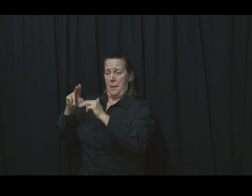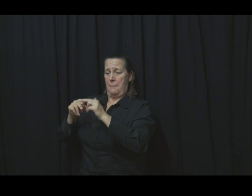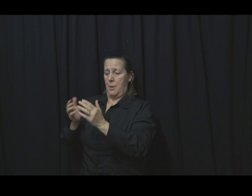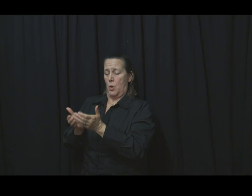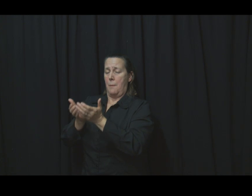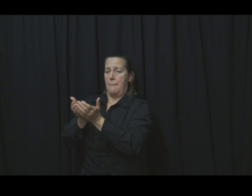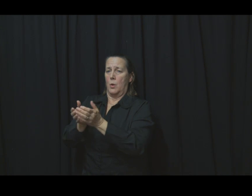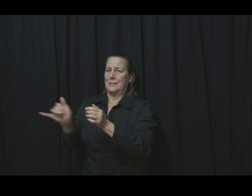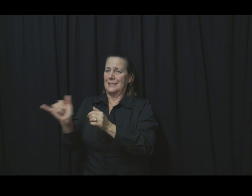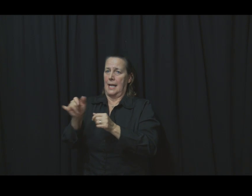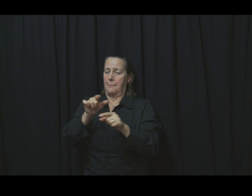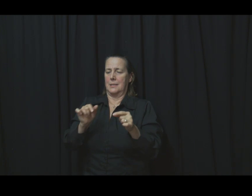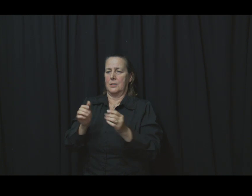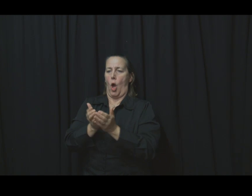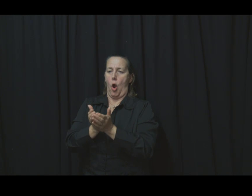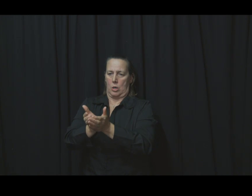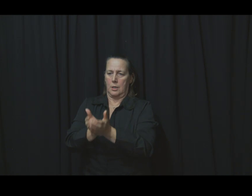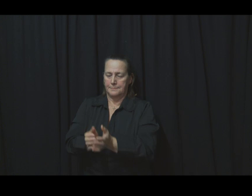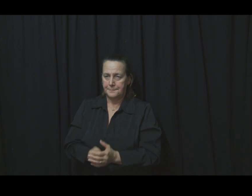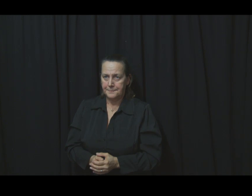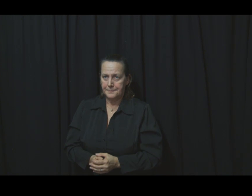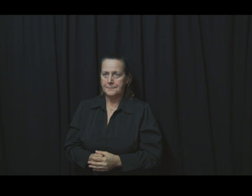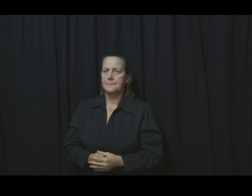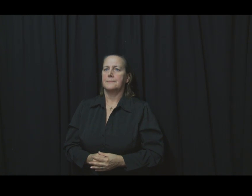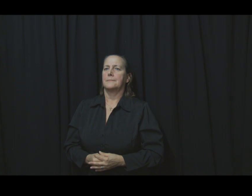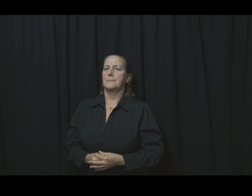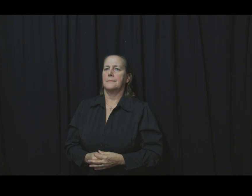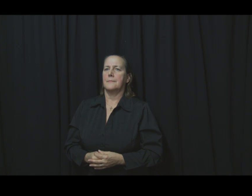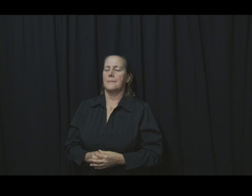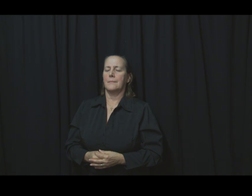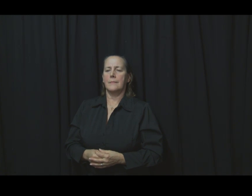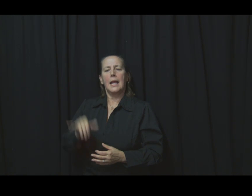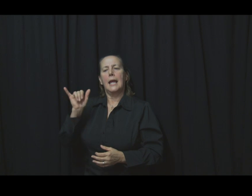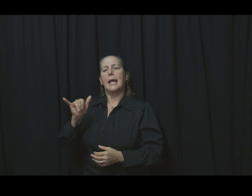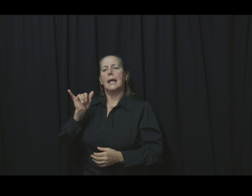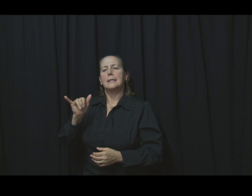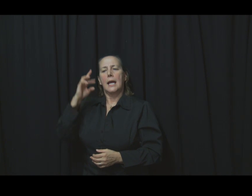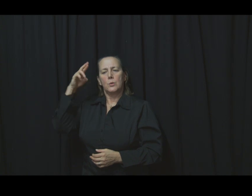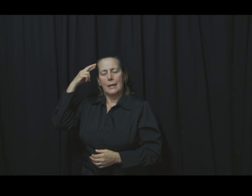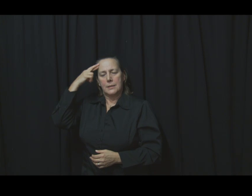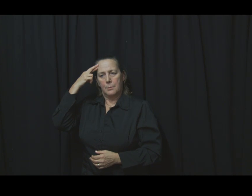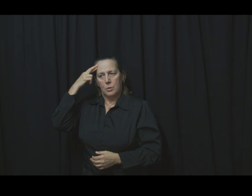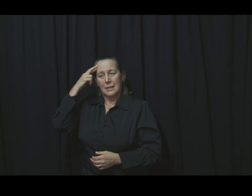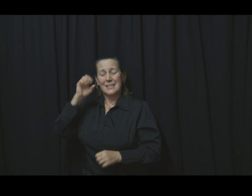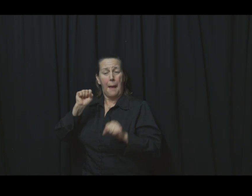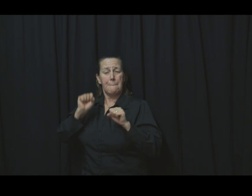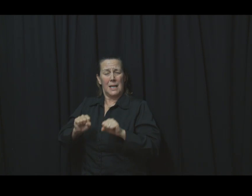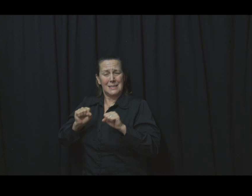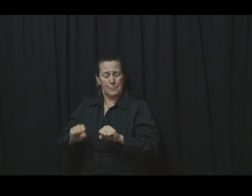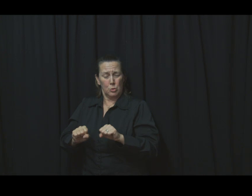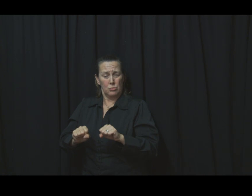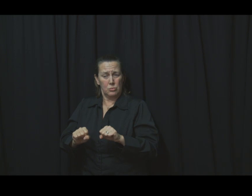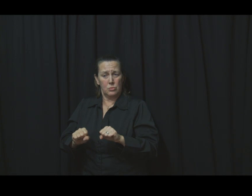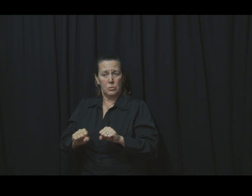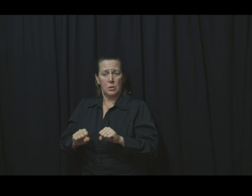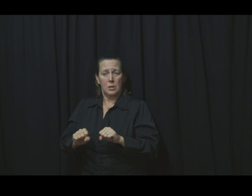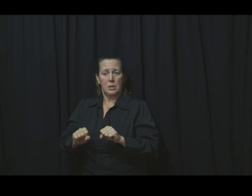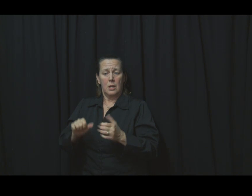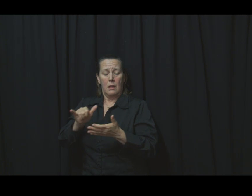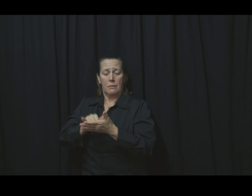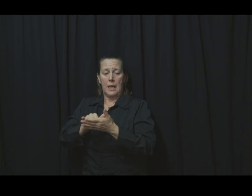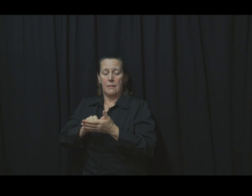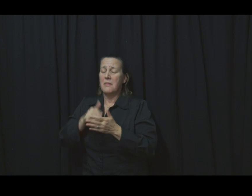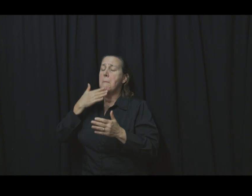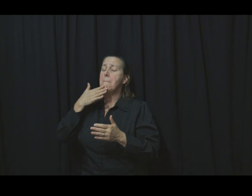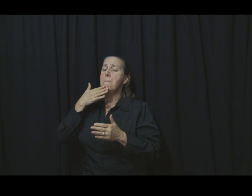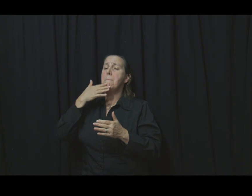as the Ark is claimed to have been. Is that reasonable? Is that possible? That the best